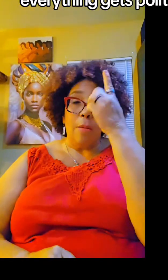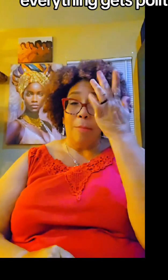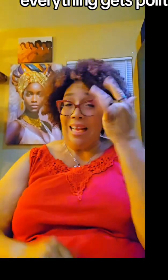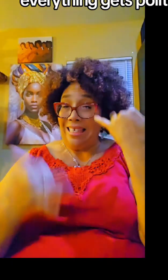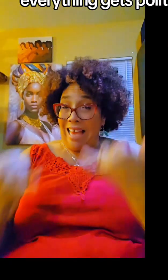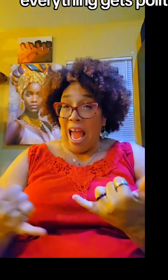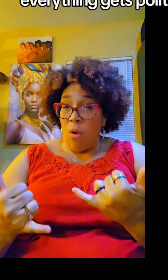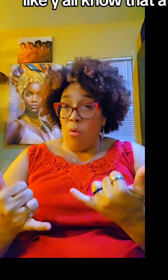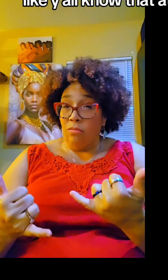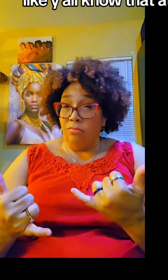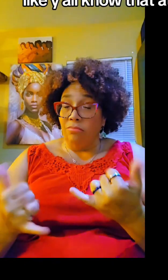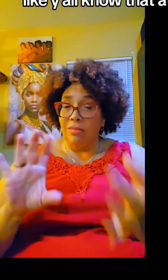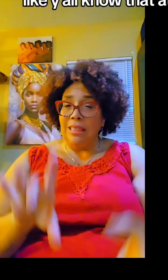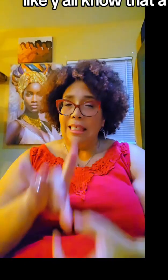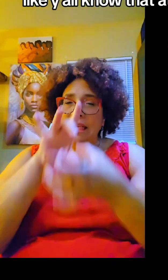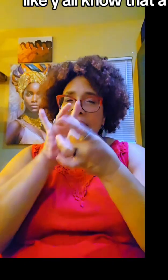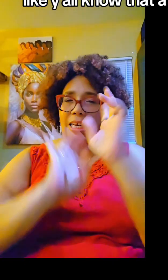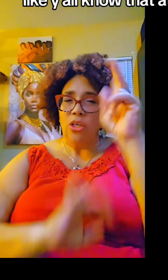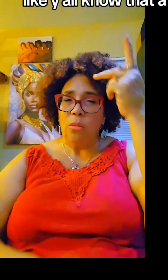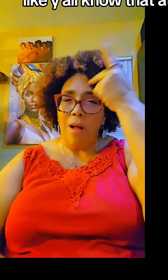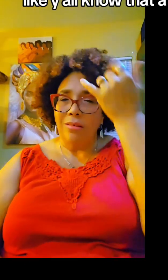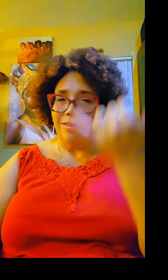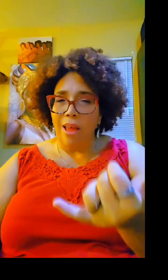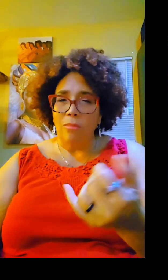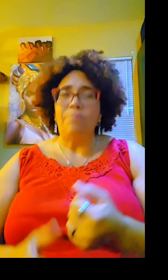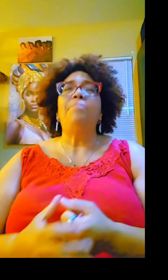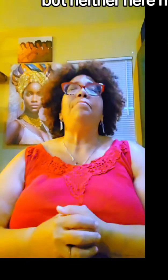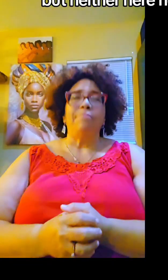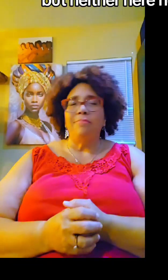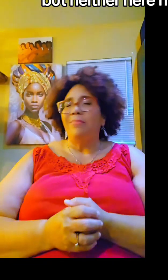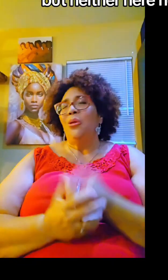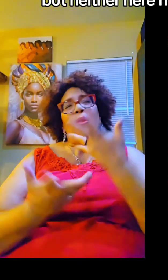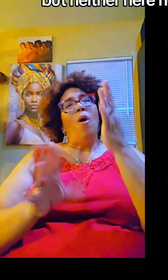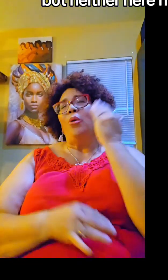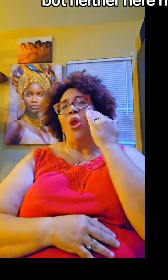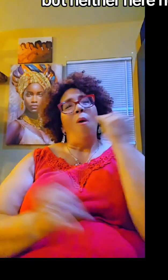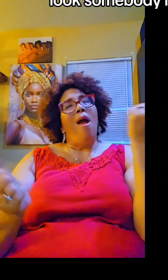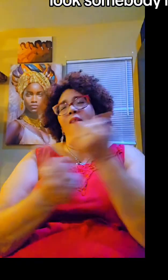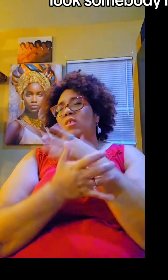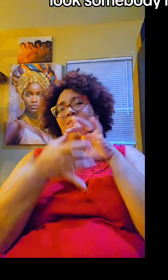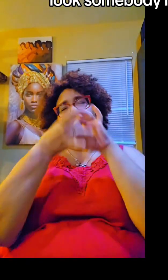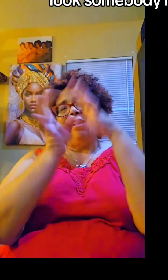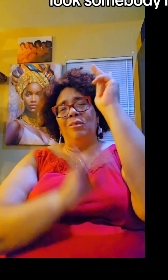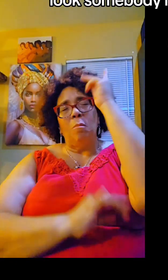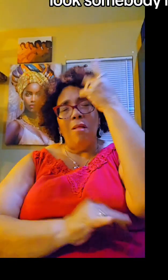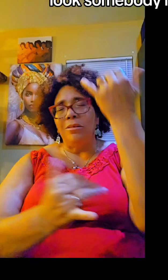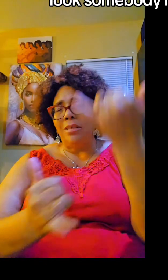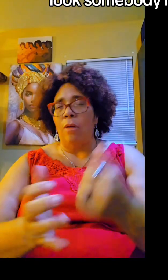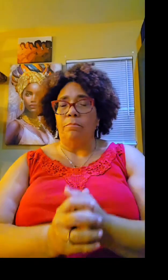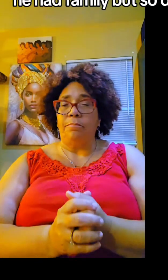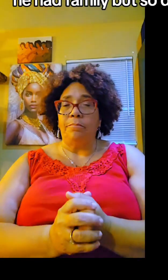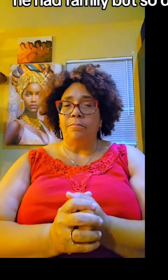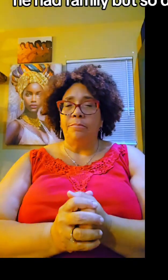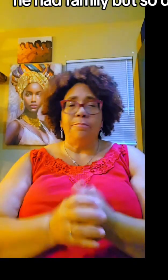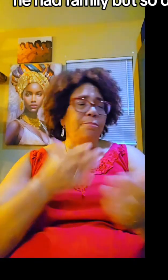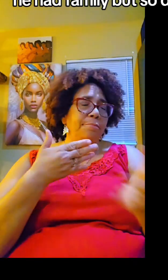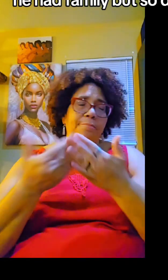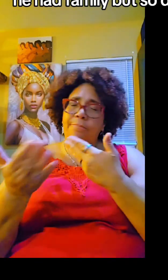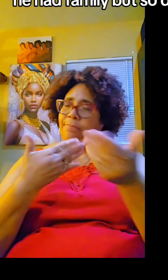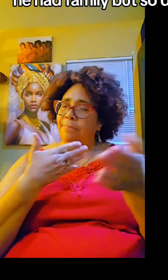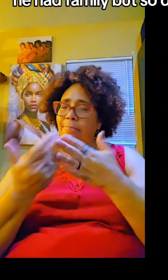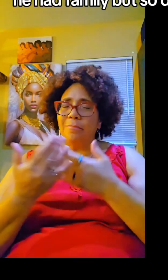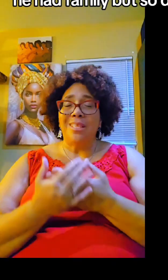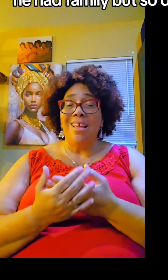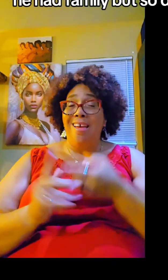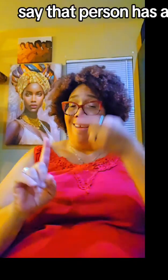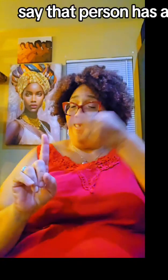gets politicized now. Like, y'all know that at this point. But neither here nor there. Look, somebody is gone. He had family, but so